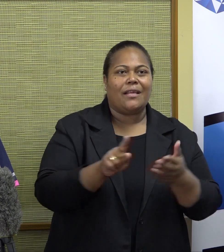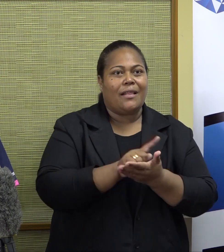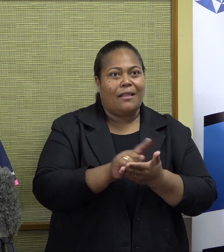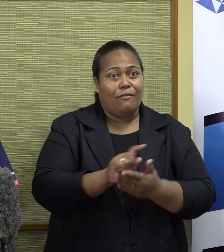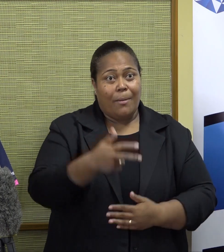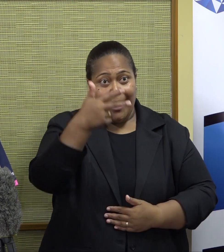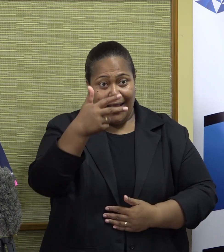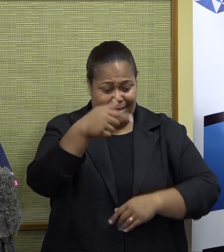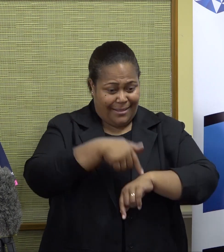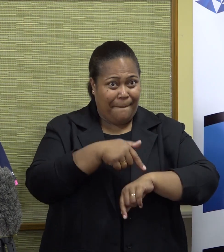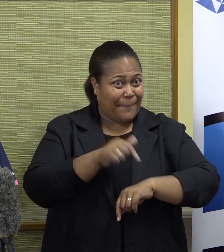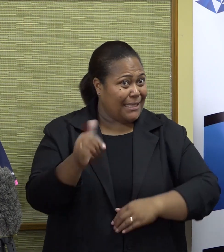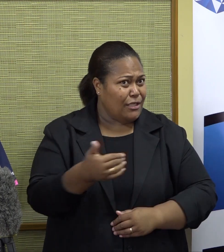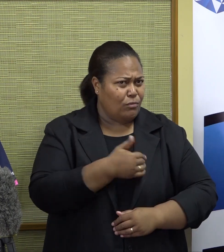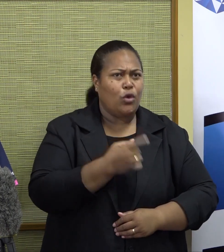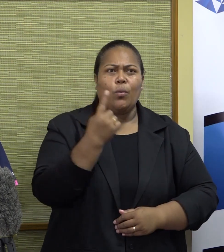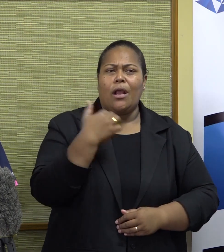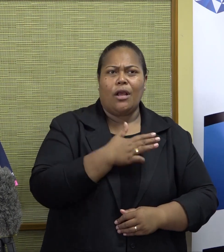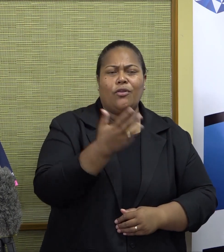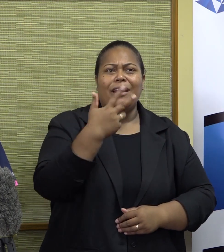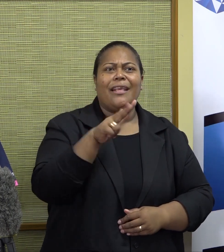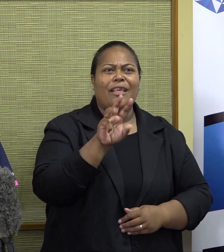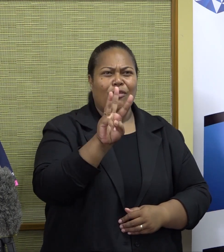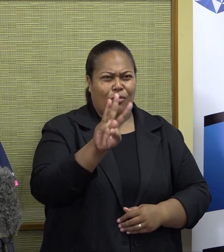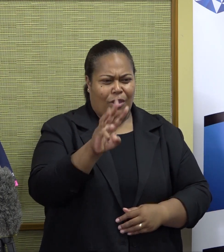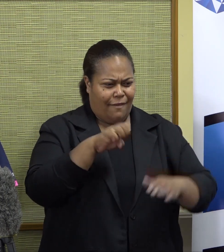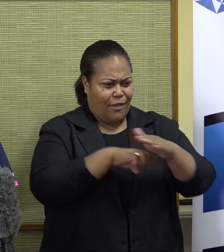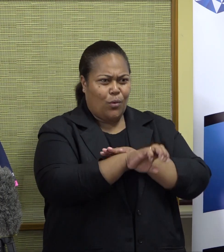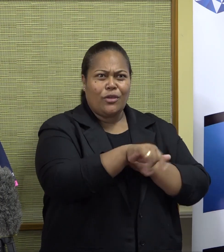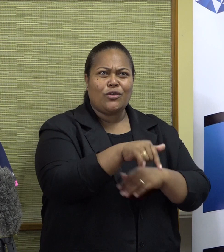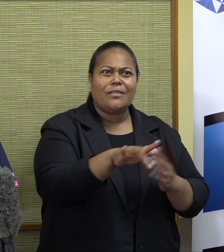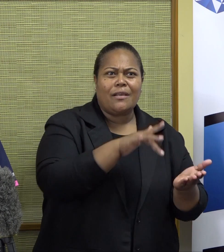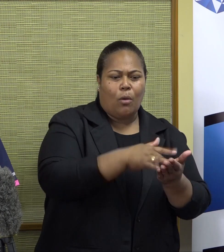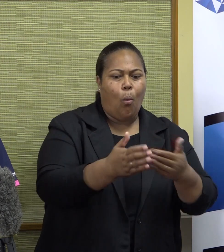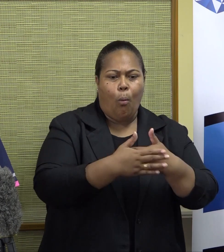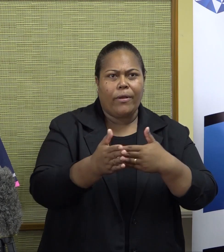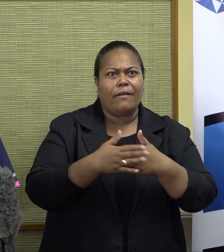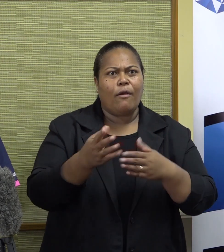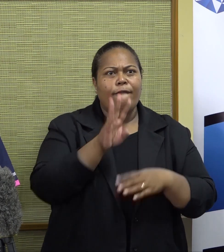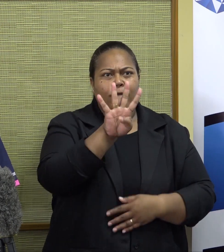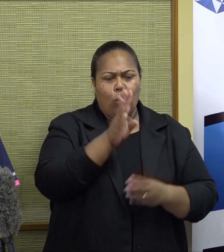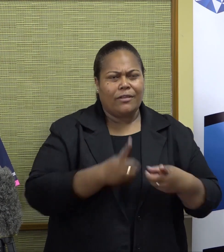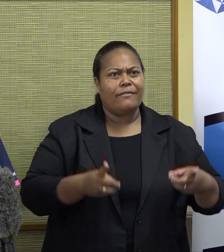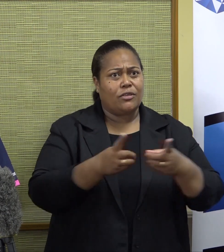8 a.m. this morning, there are 183 evacuation centres open across the 4 divisions, with